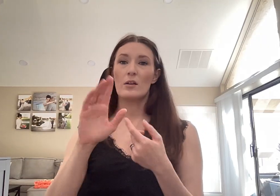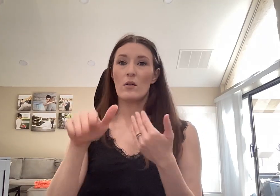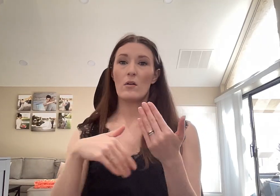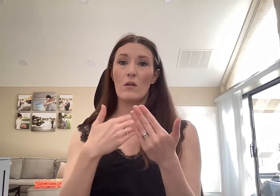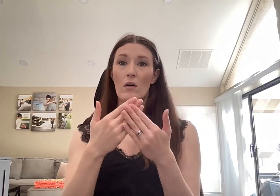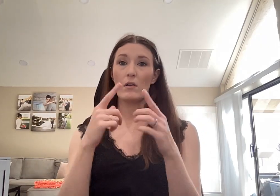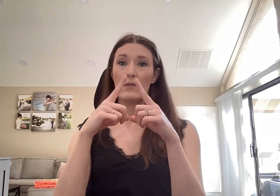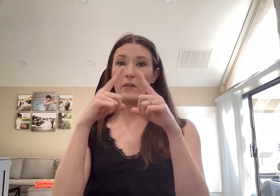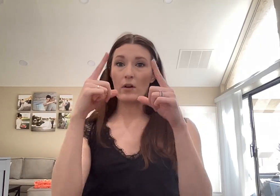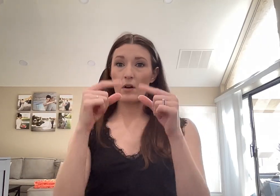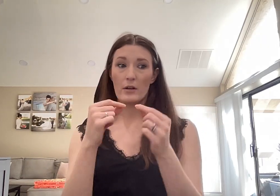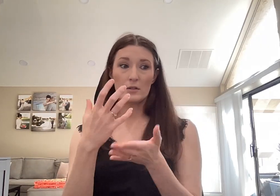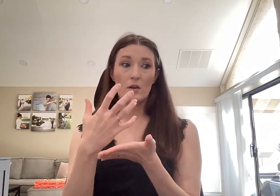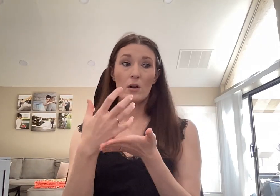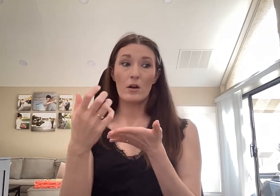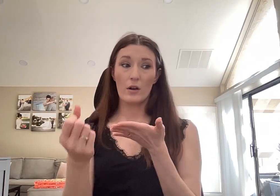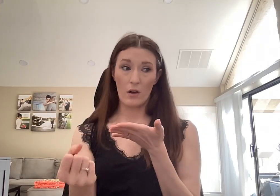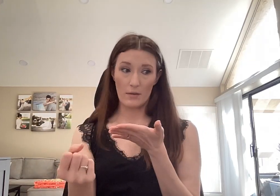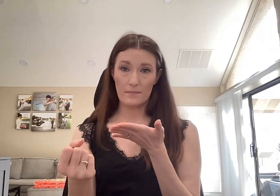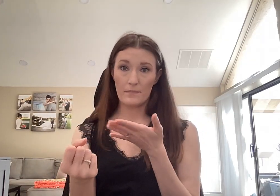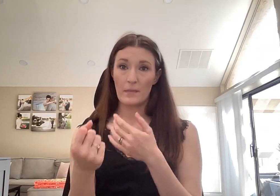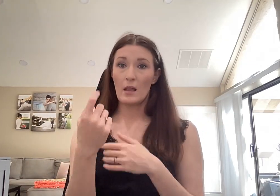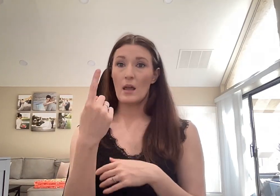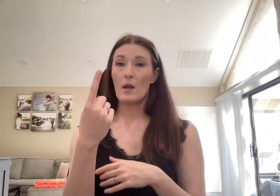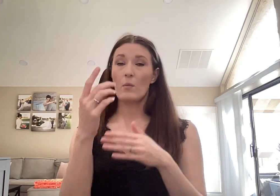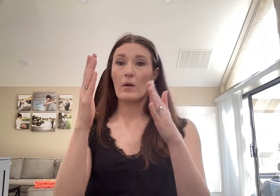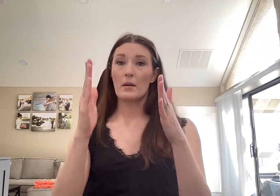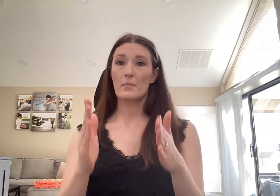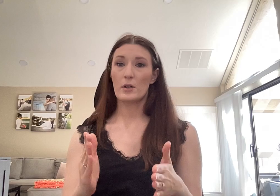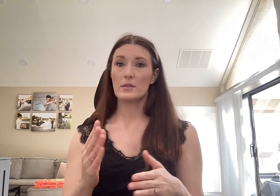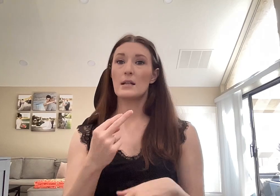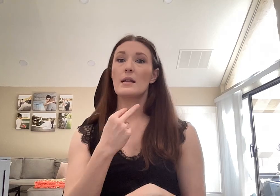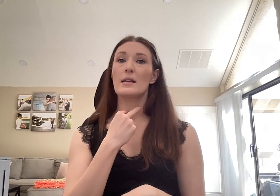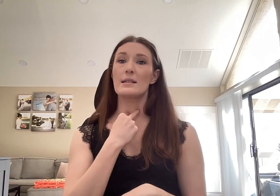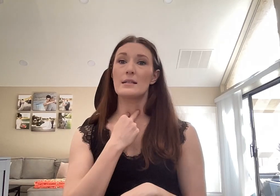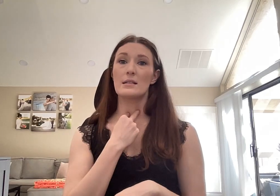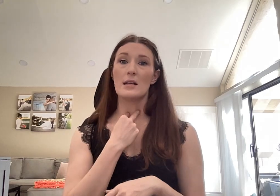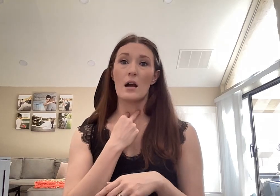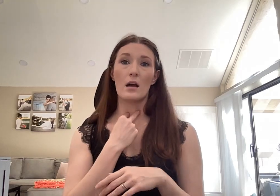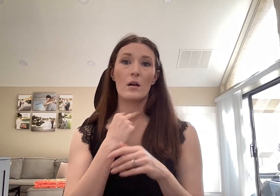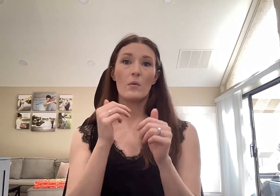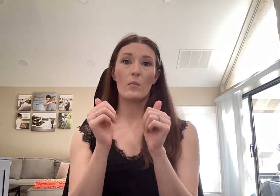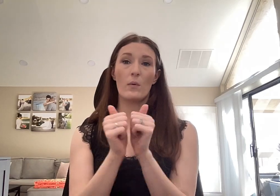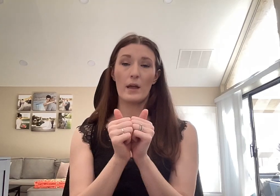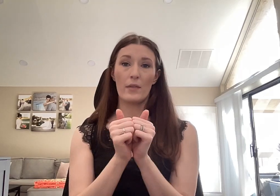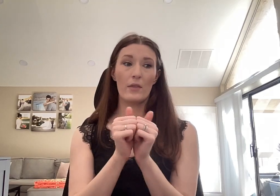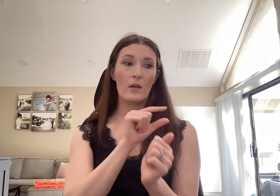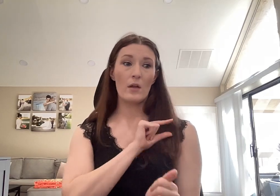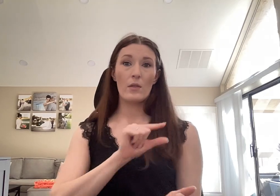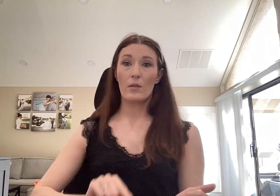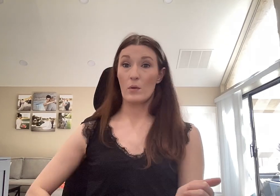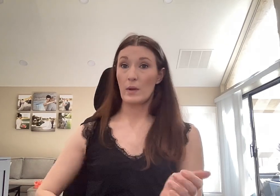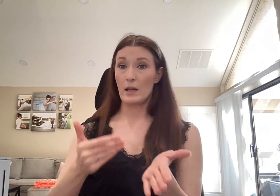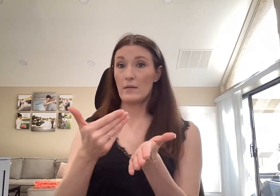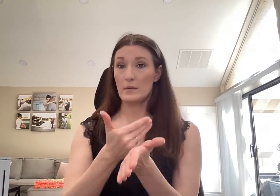until all the cards are gone and one person is stuck with the queen of